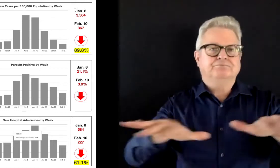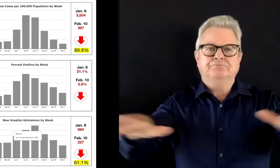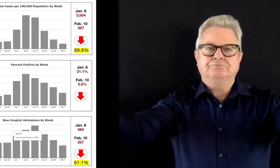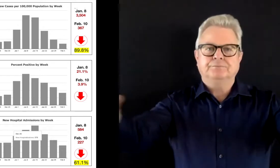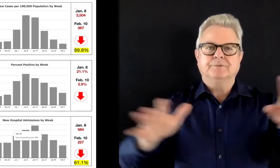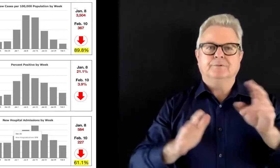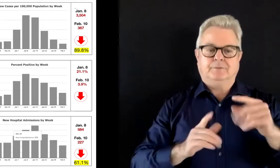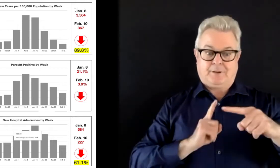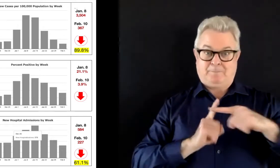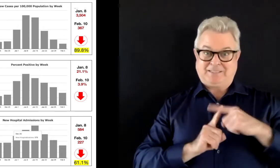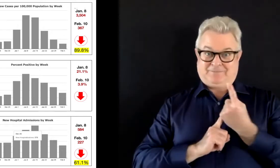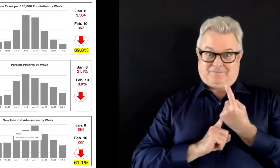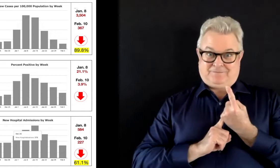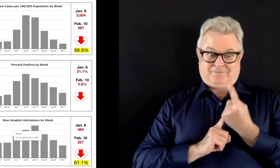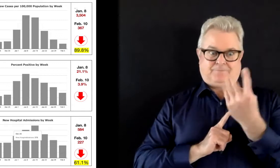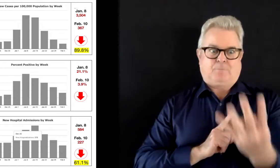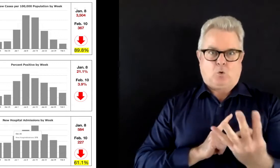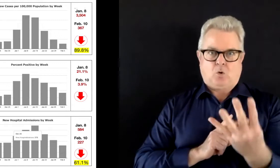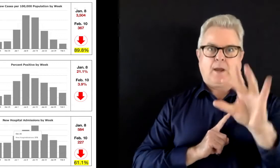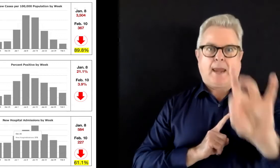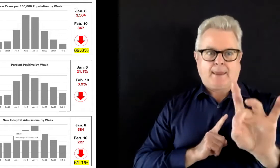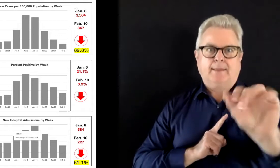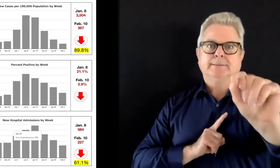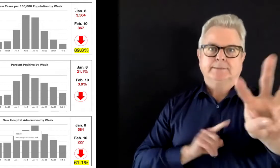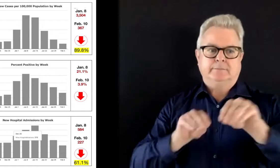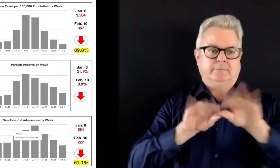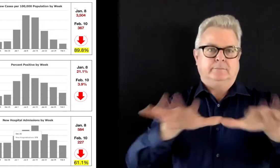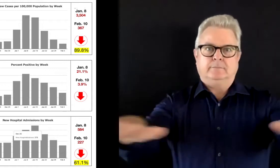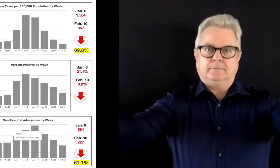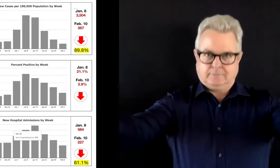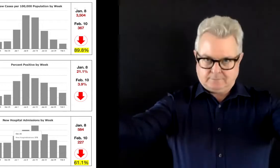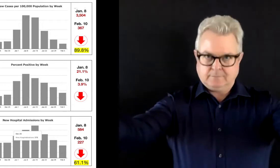Now, when we talk about the positivity rate in terms of transmission,